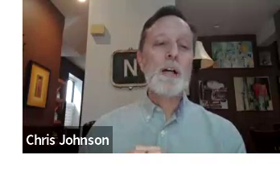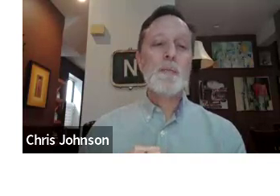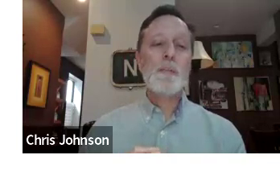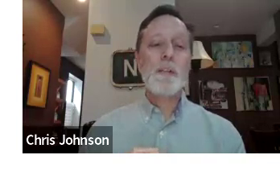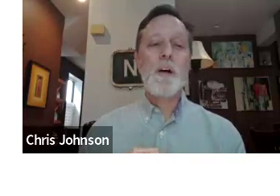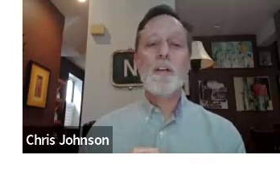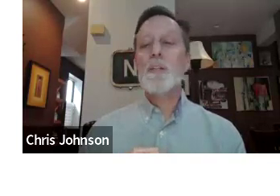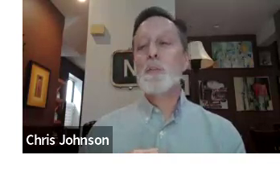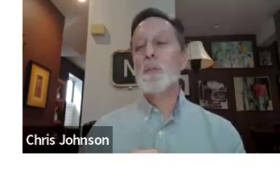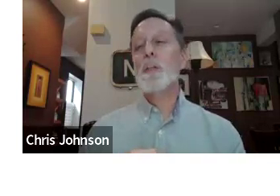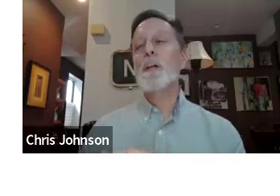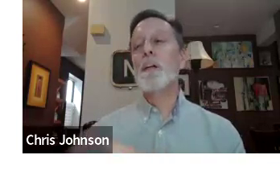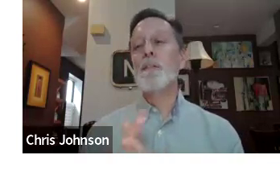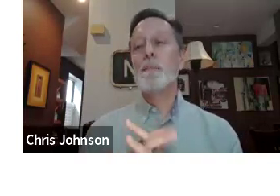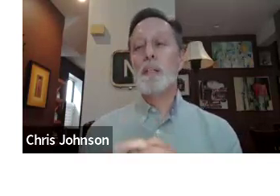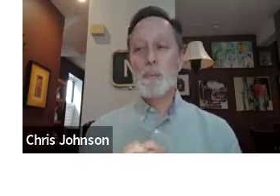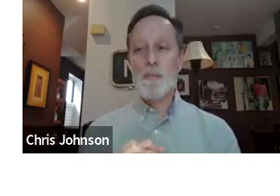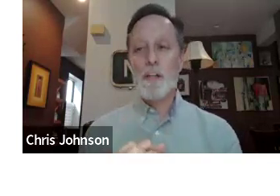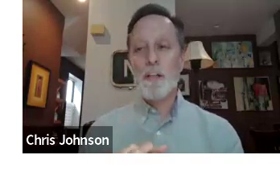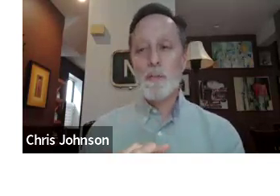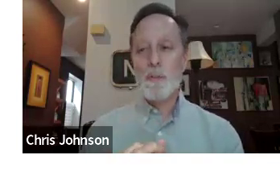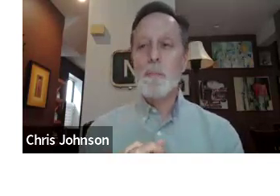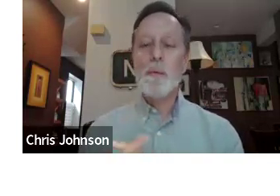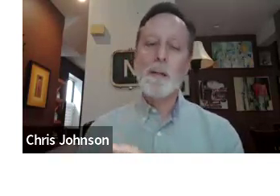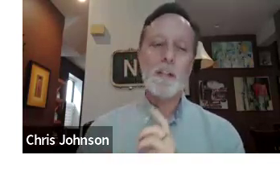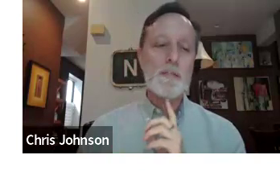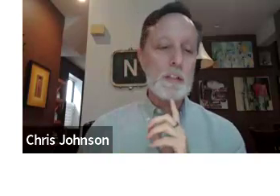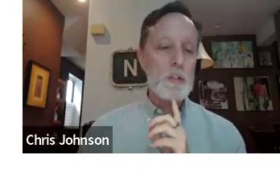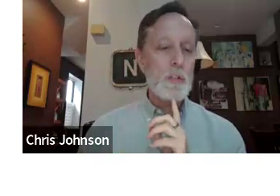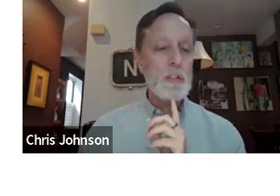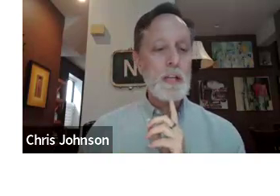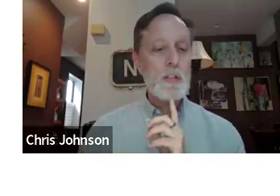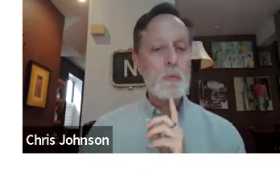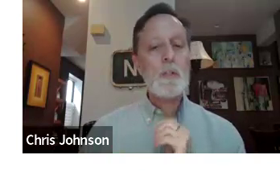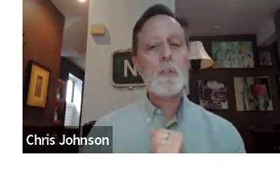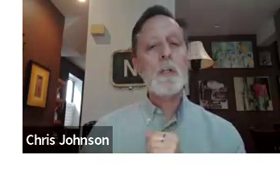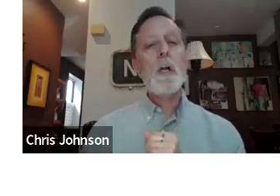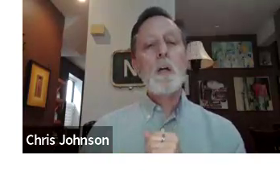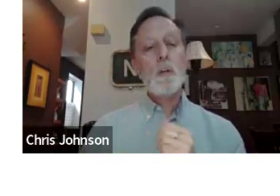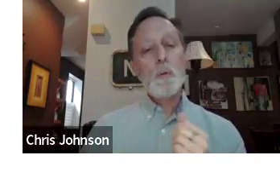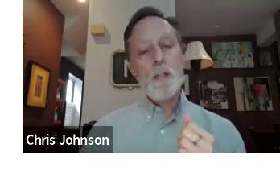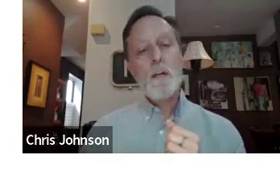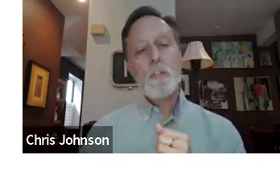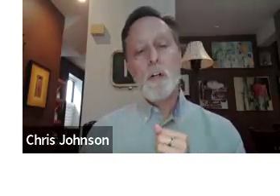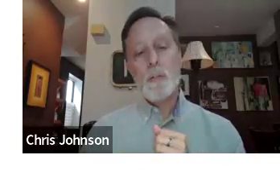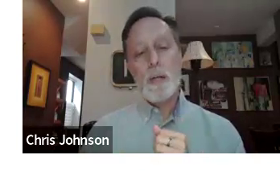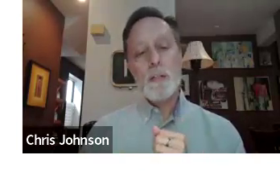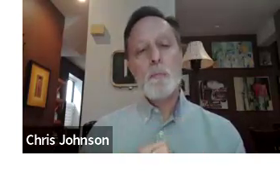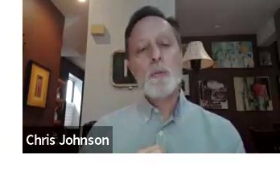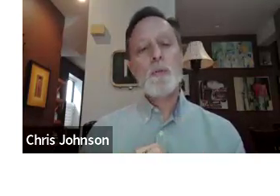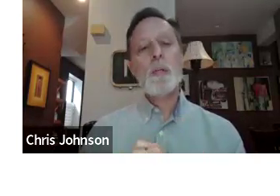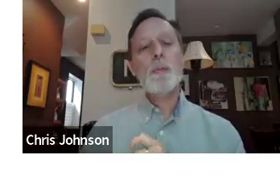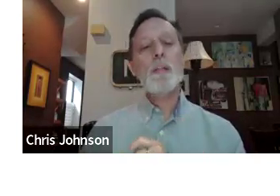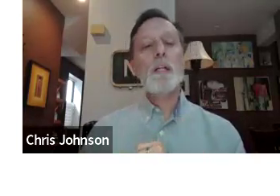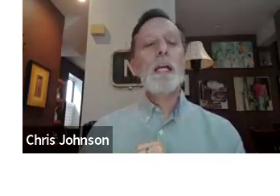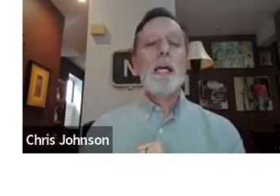know, Chicago has a long history of basements flooding, so you may want to think of flood insurance in that situation. Earthquake coverage also has